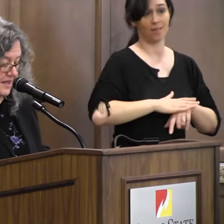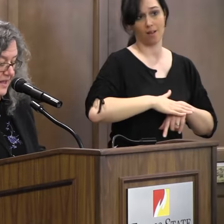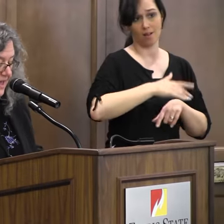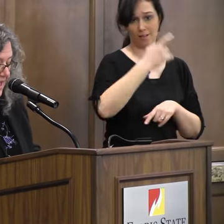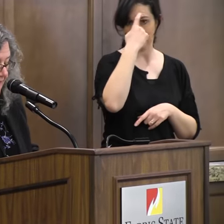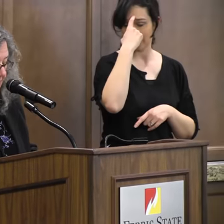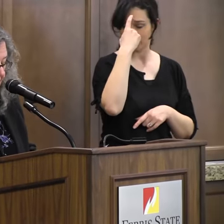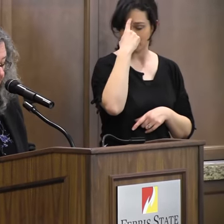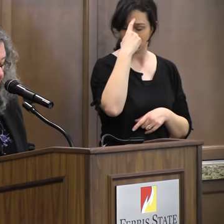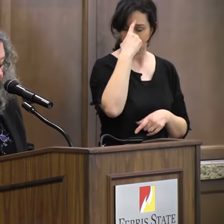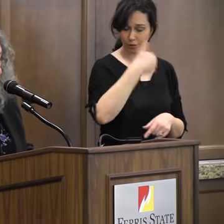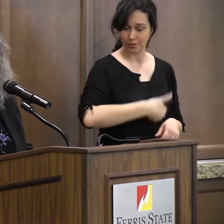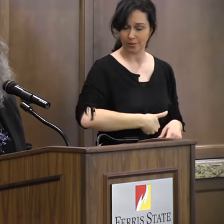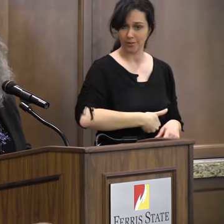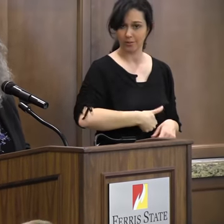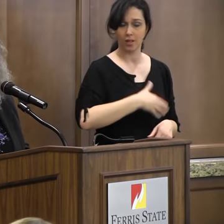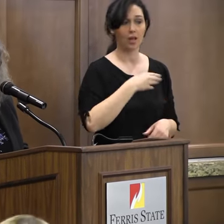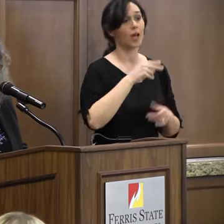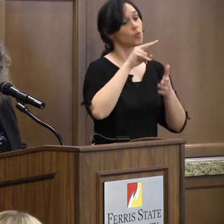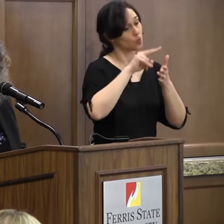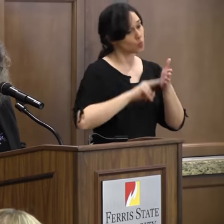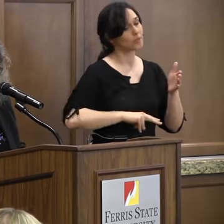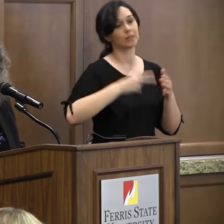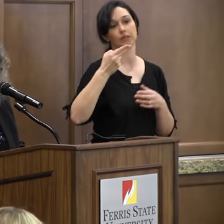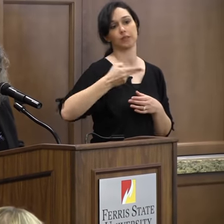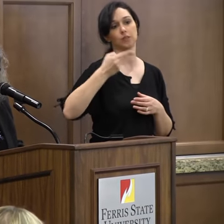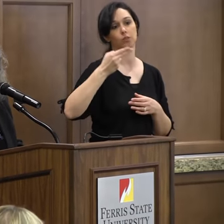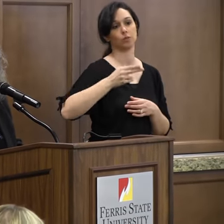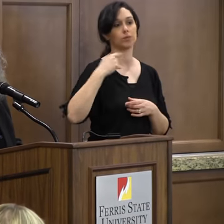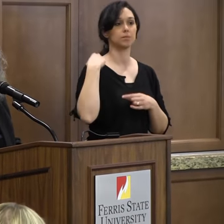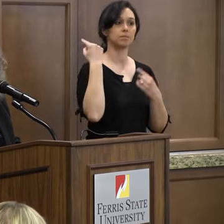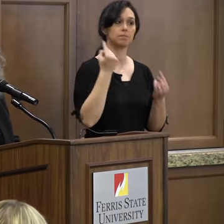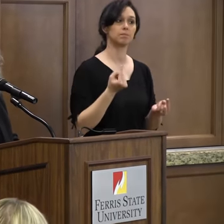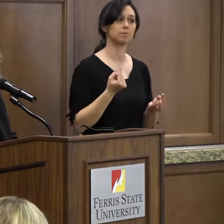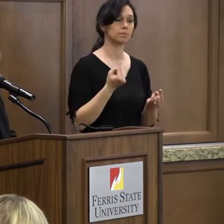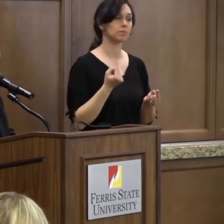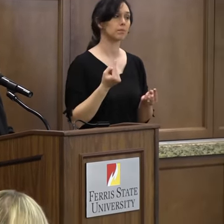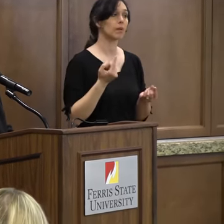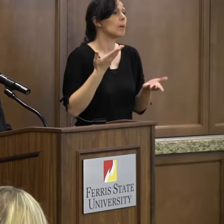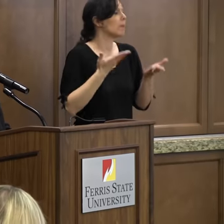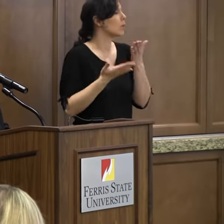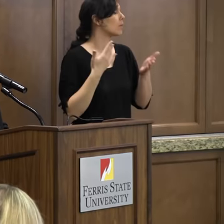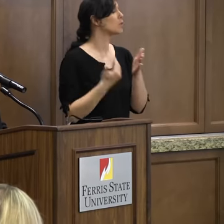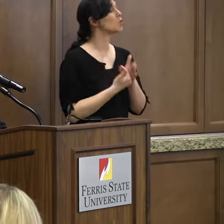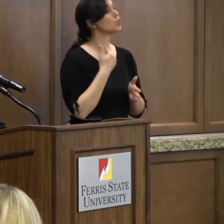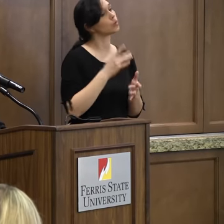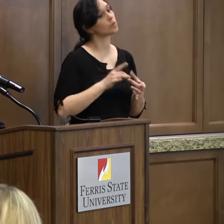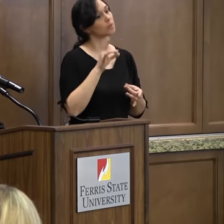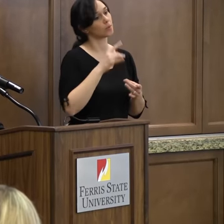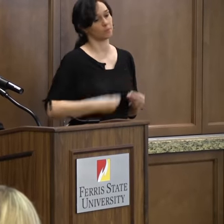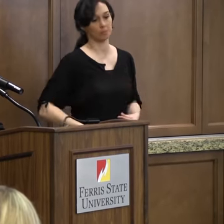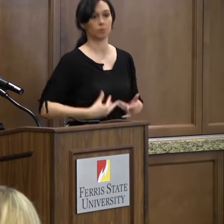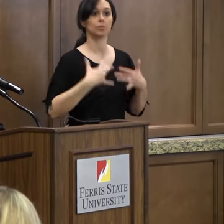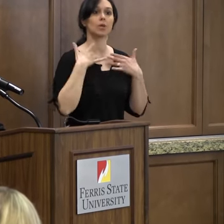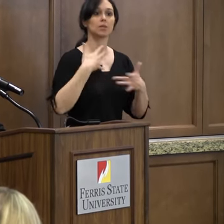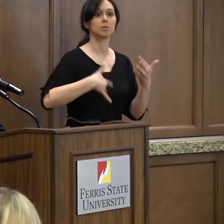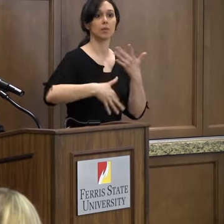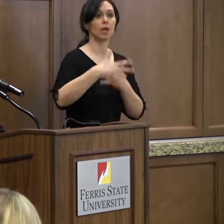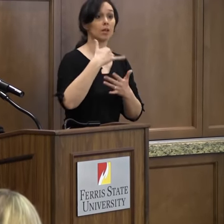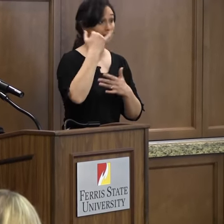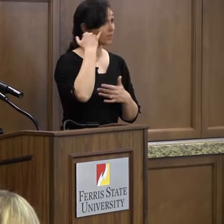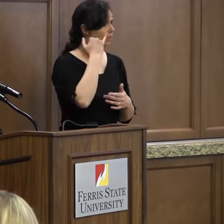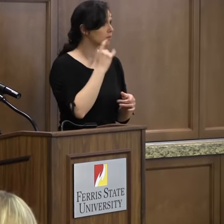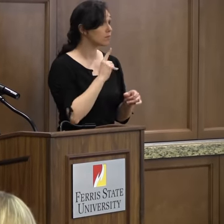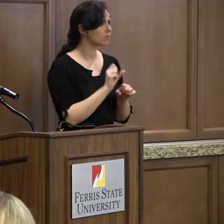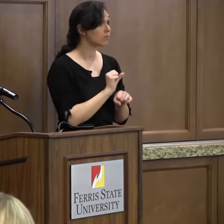conscience and the reading of history. Perhaps a new spirit is rising among us. If it is,